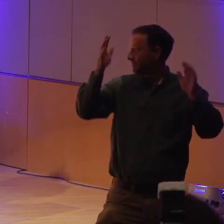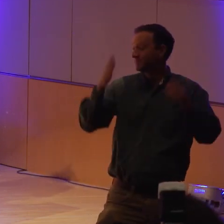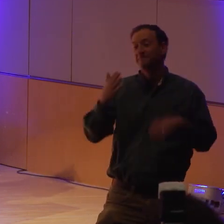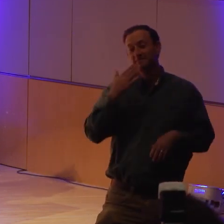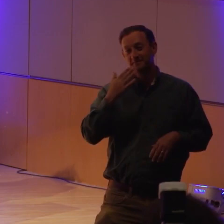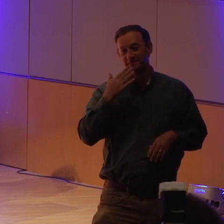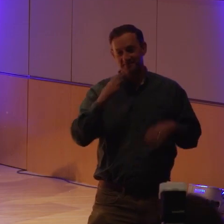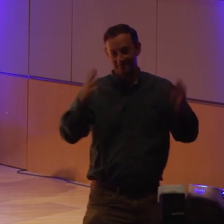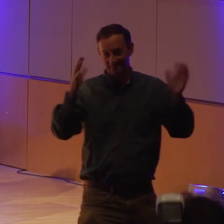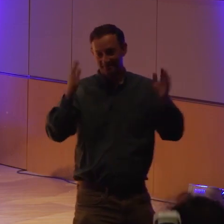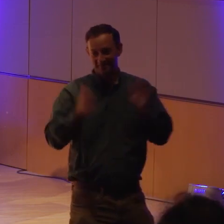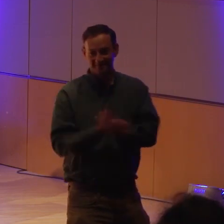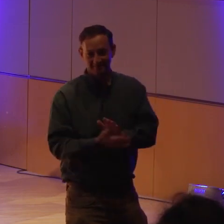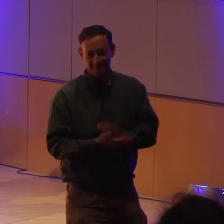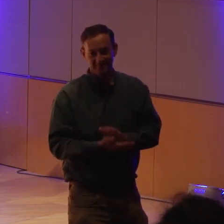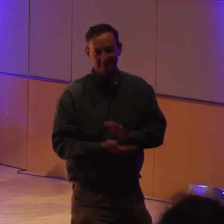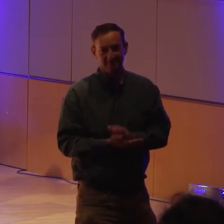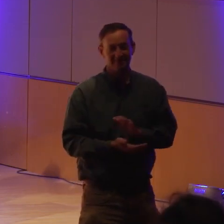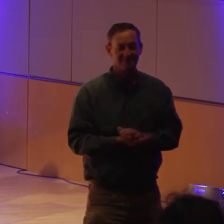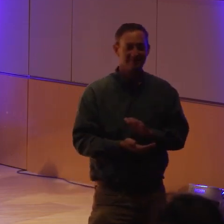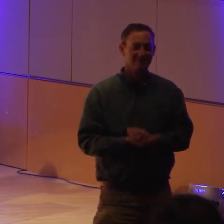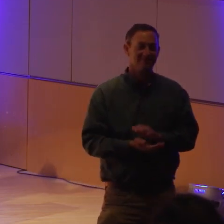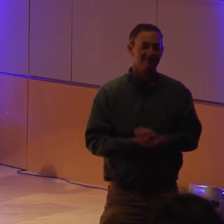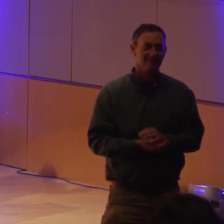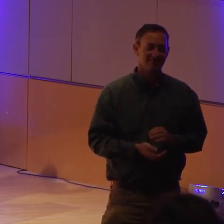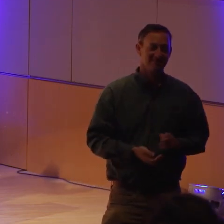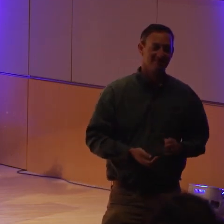Thank you. Thank you. Thank you.